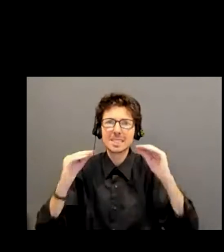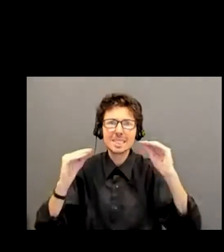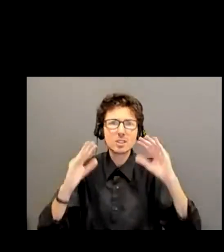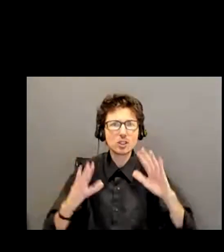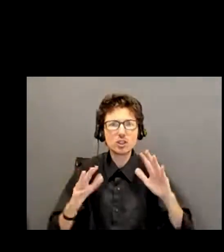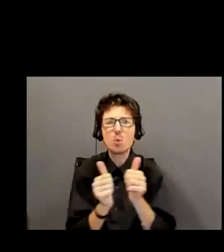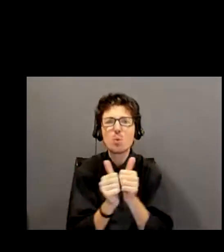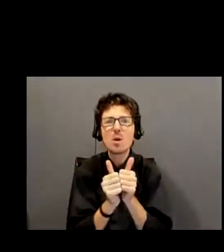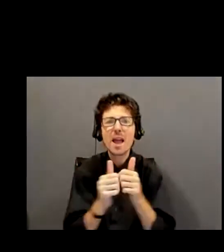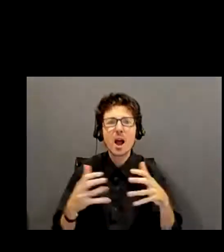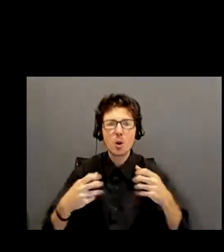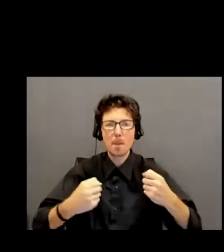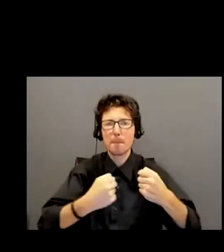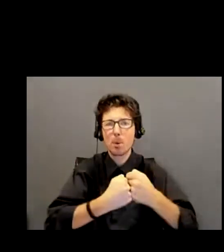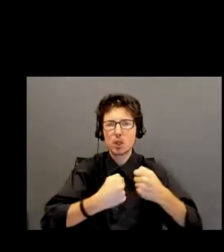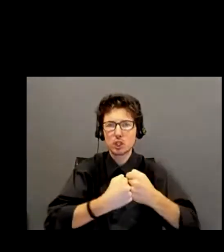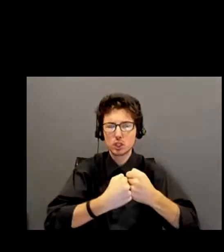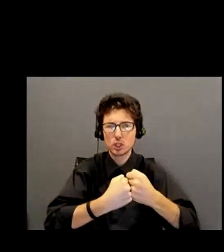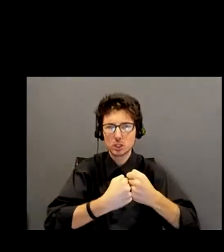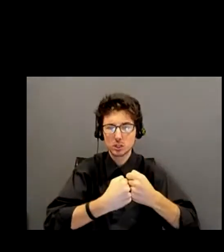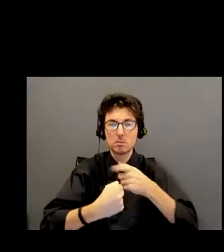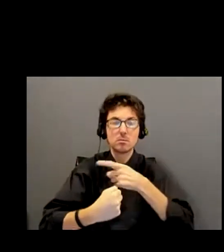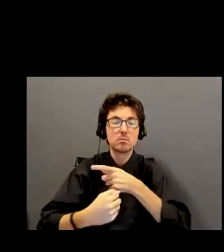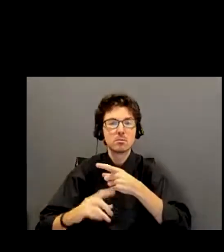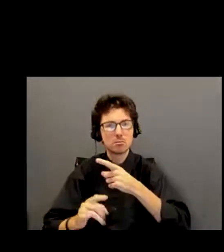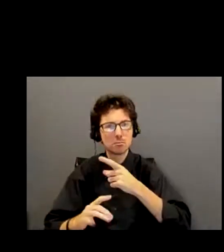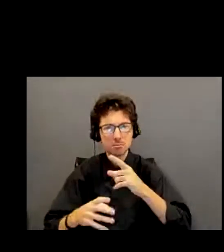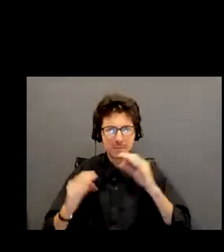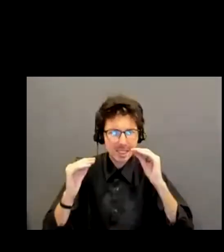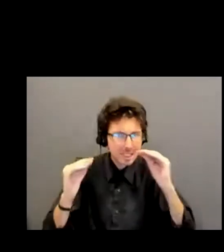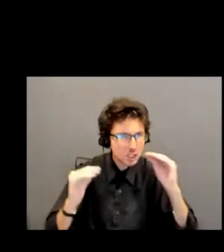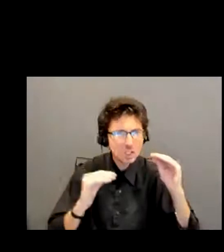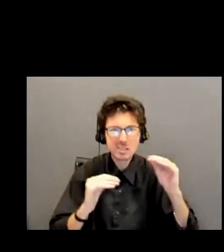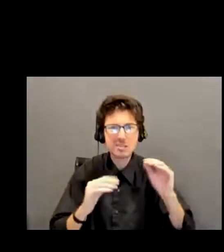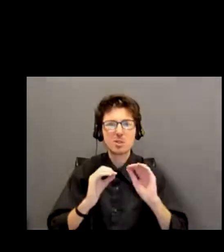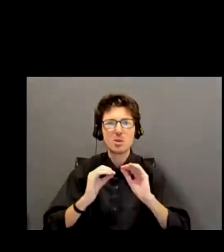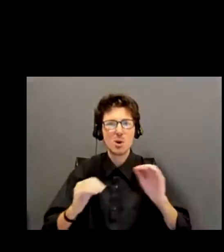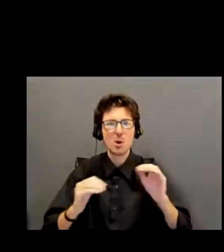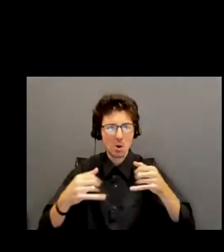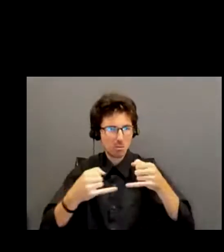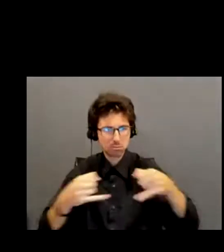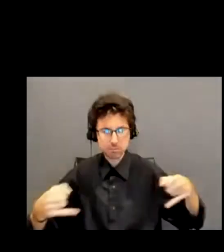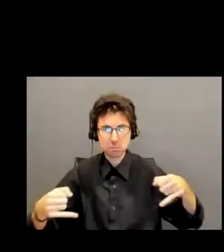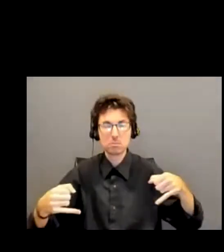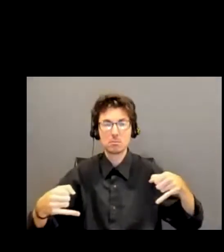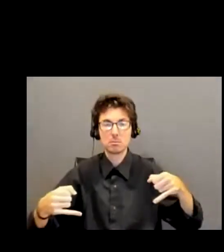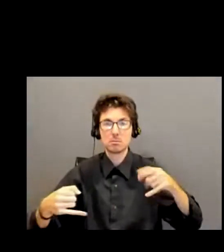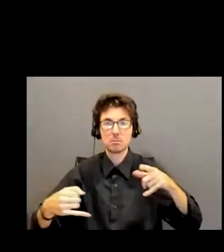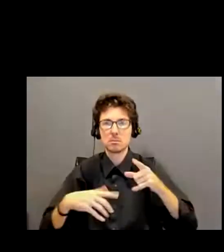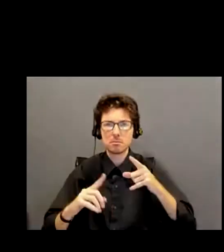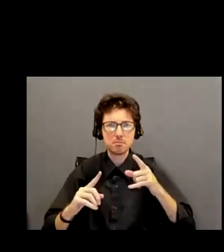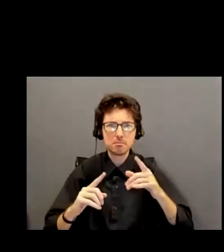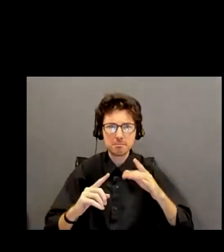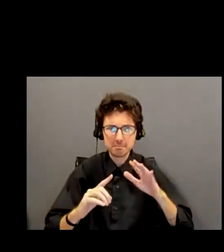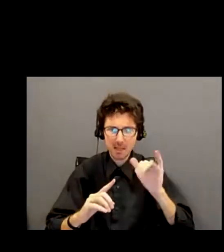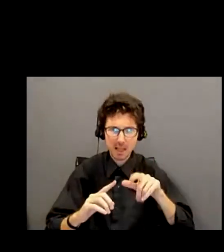promotes the inclusion of teachers with disability in the educational system. The Teachers Without Borders program of